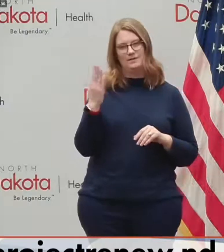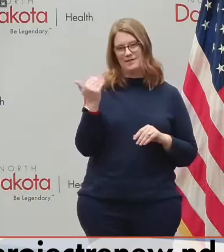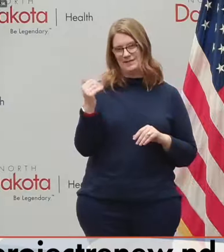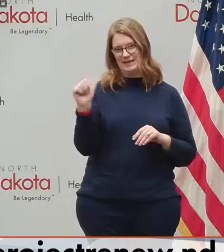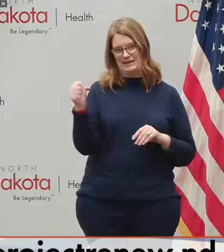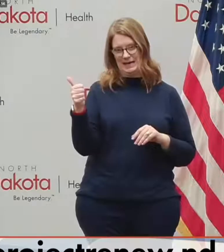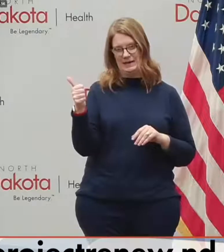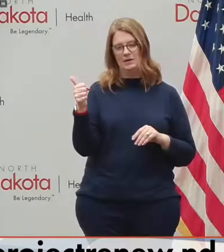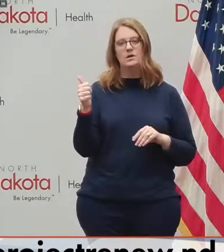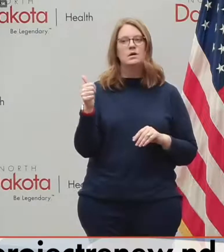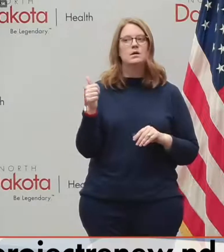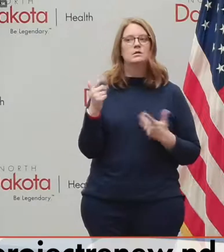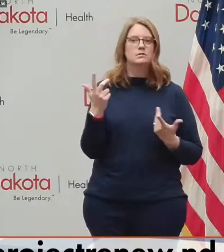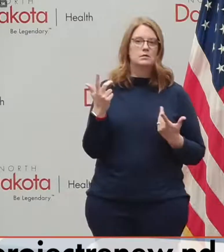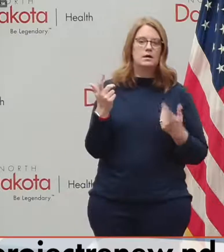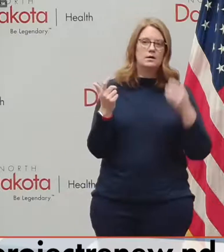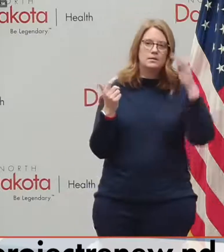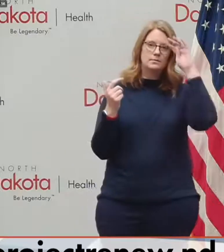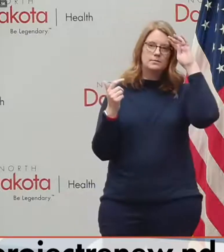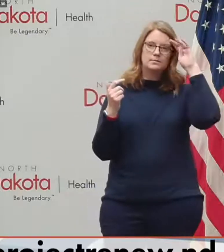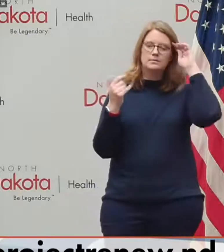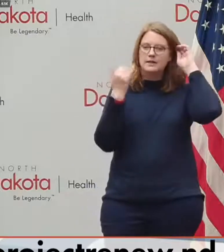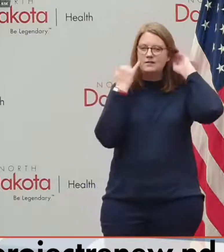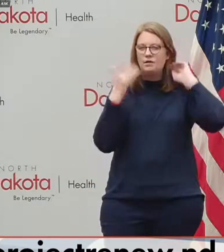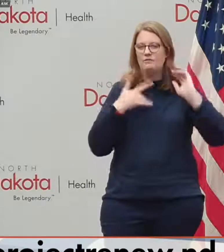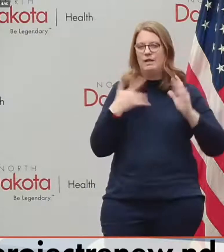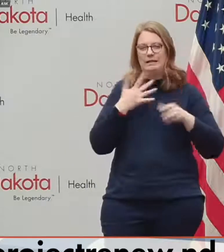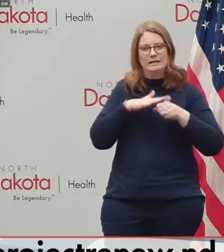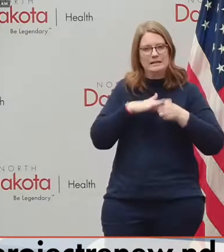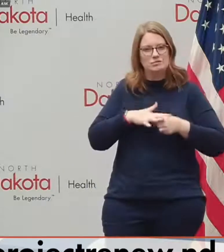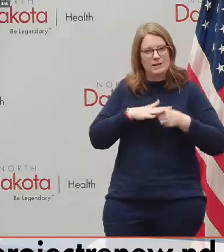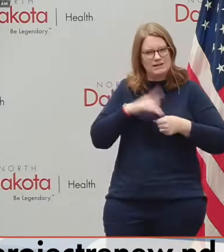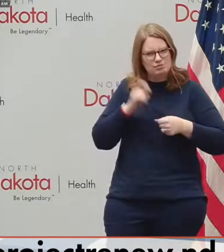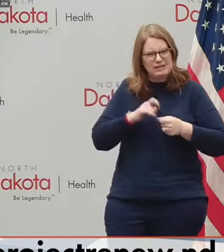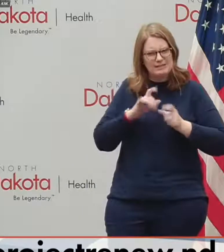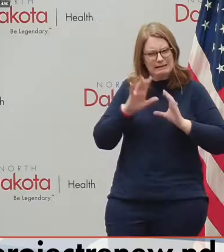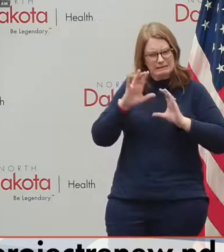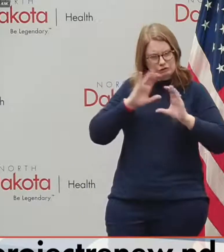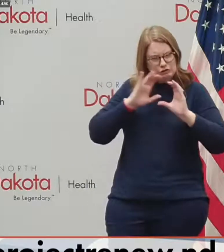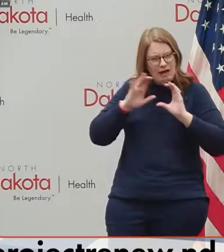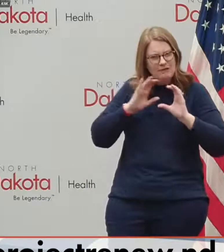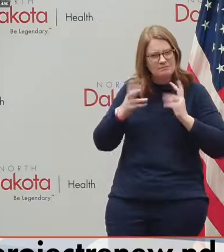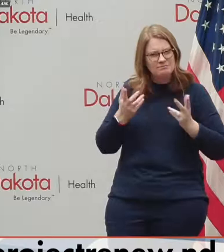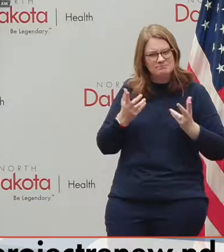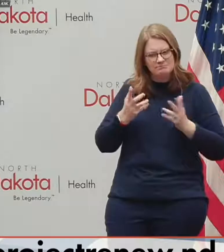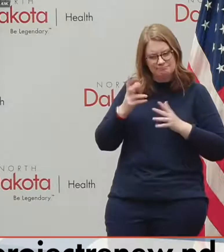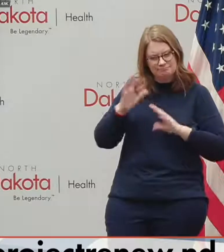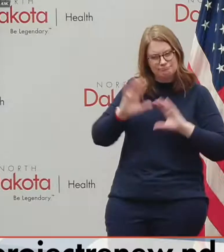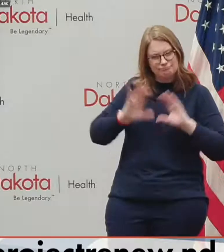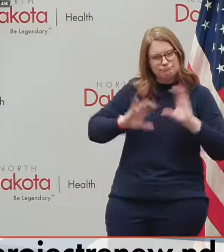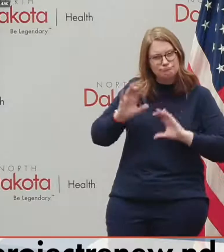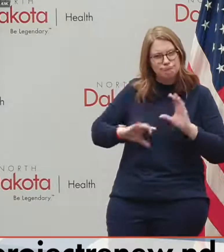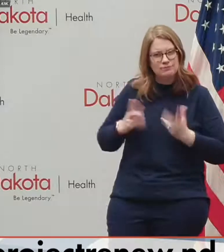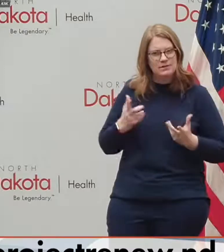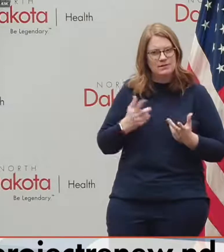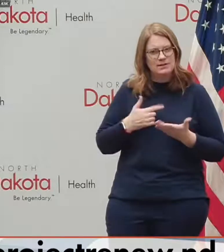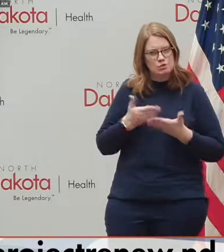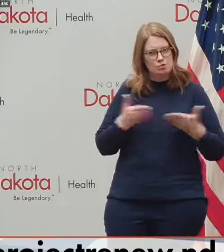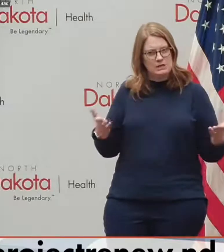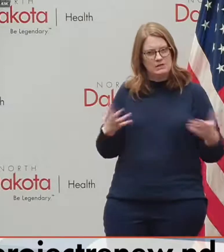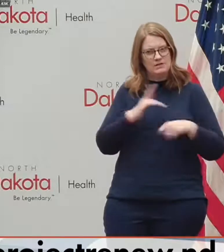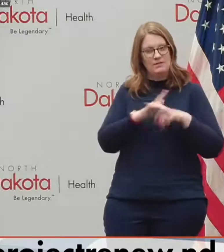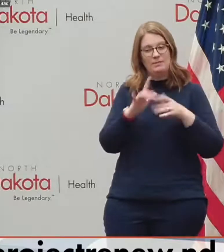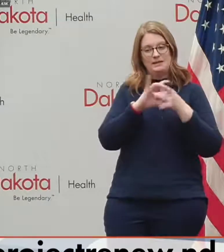701-223-1510 if people are particularly stressed right now for whatever reason. And then again, there are resources on